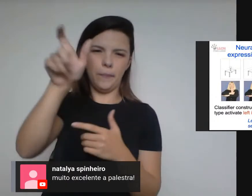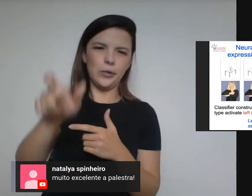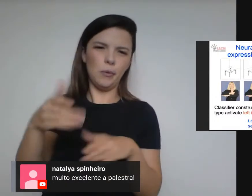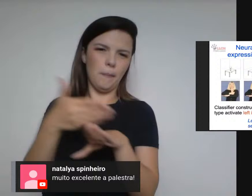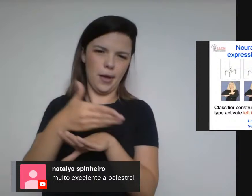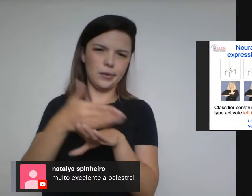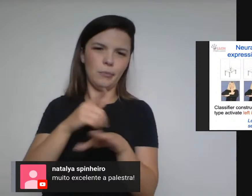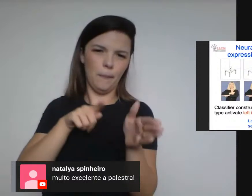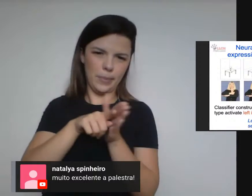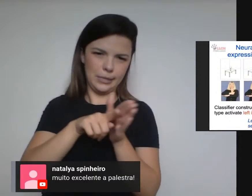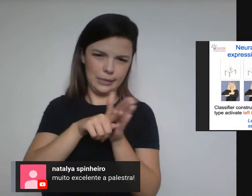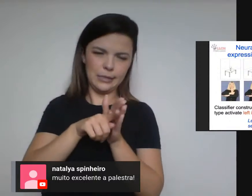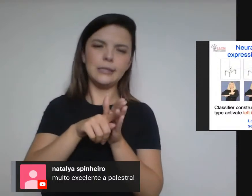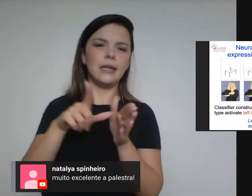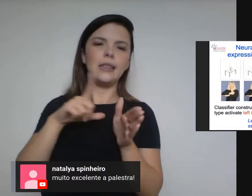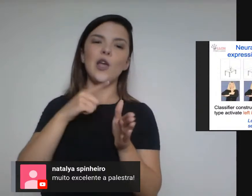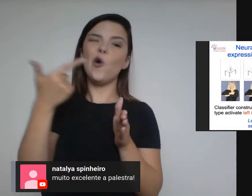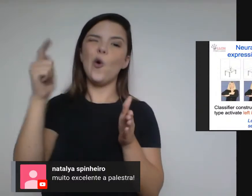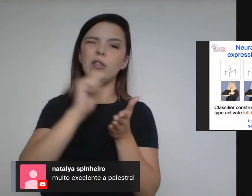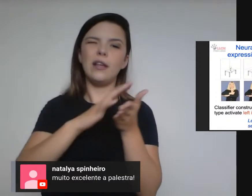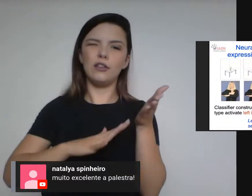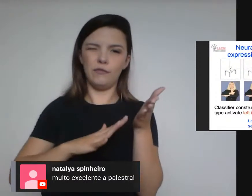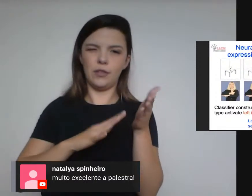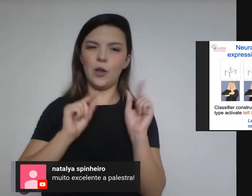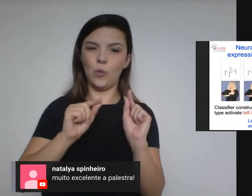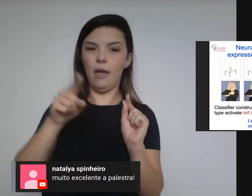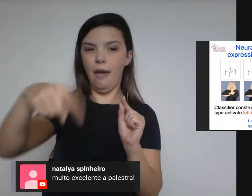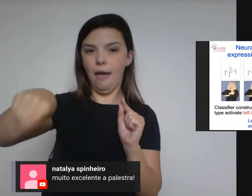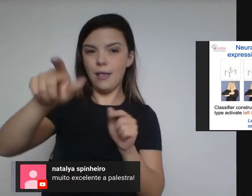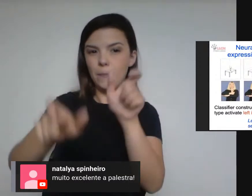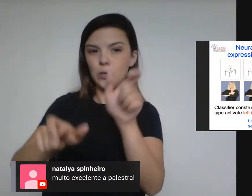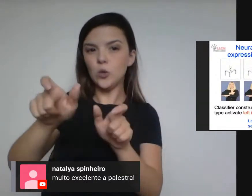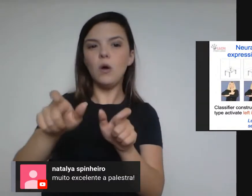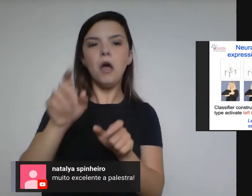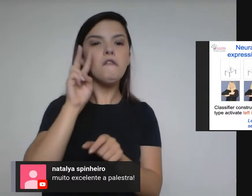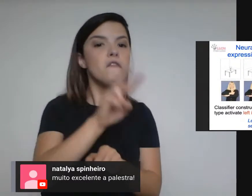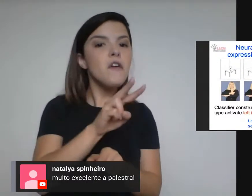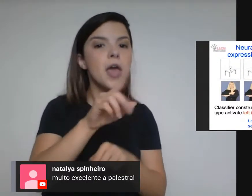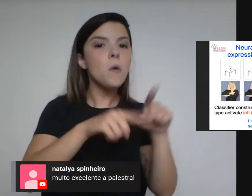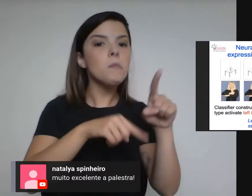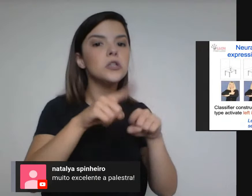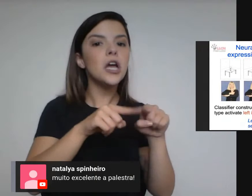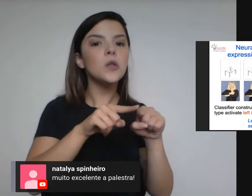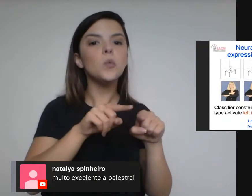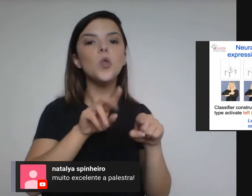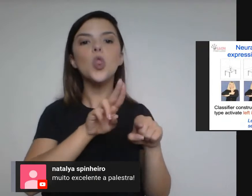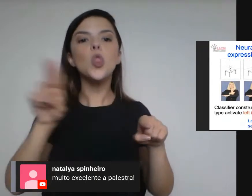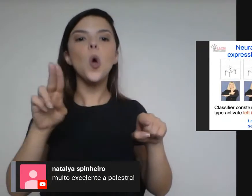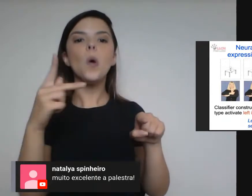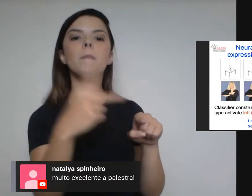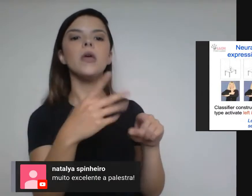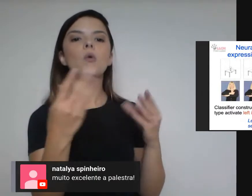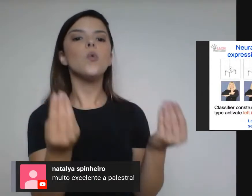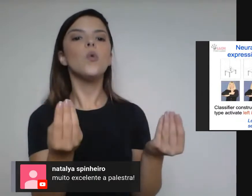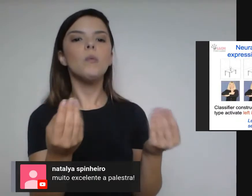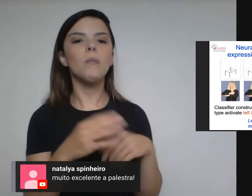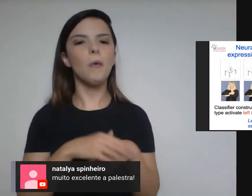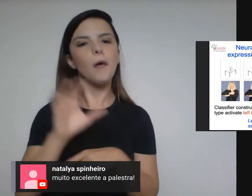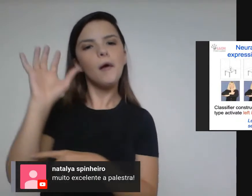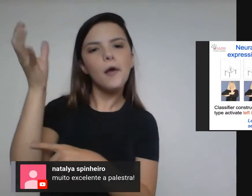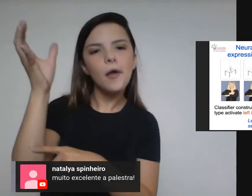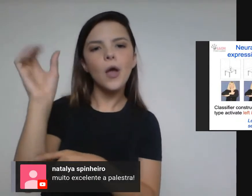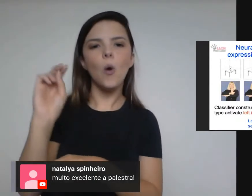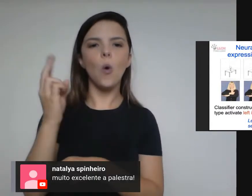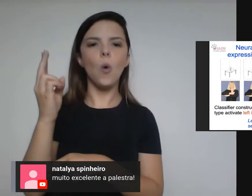that I'm not showing you the data from, but they were asked to just name the objects. So name lamp or hammer. So they weren't producing